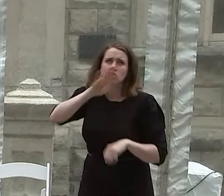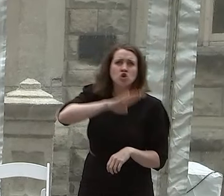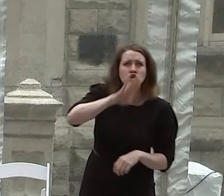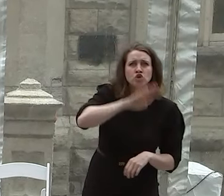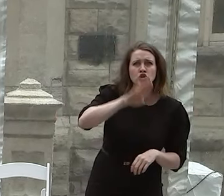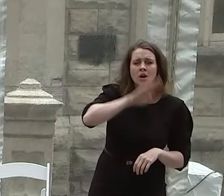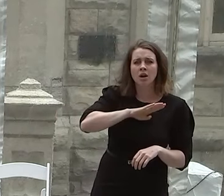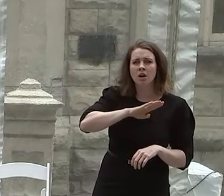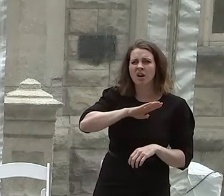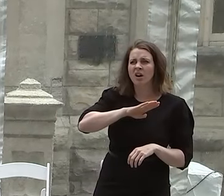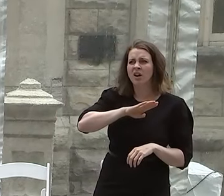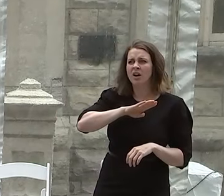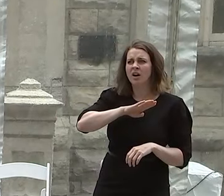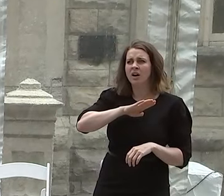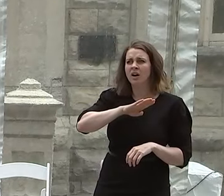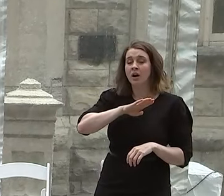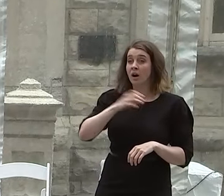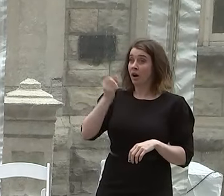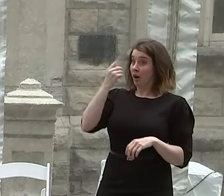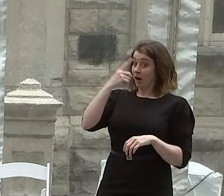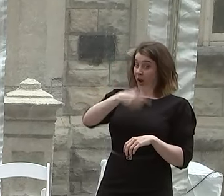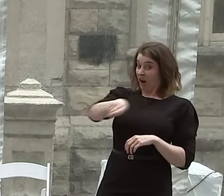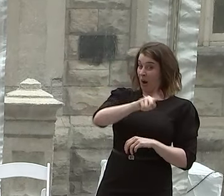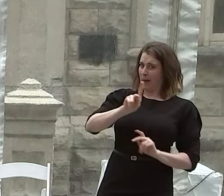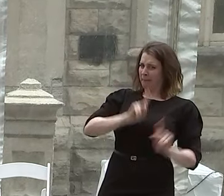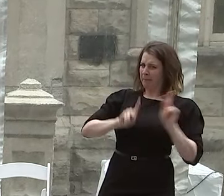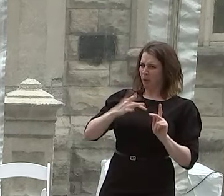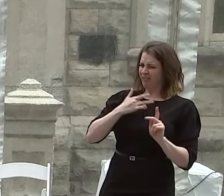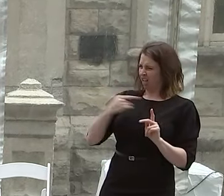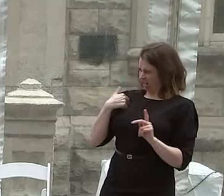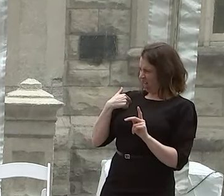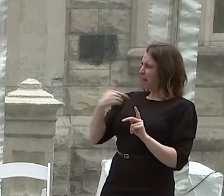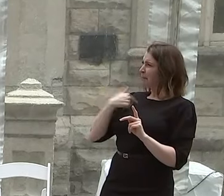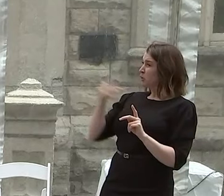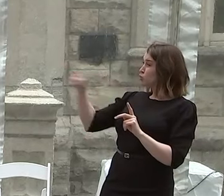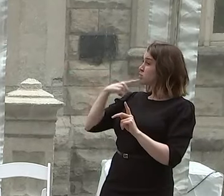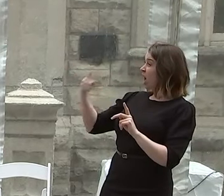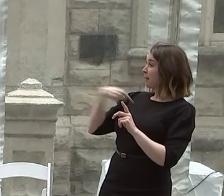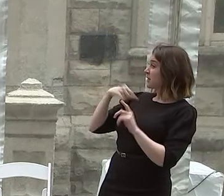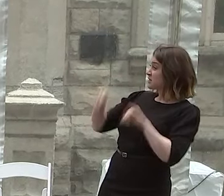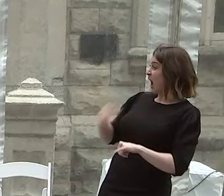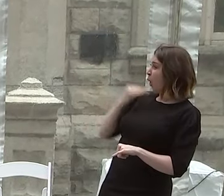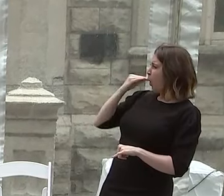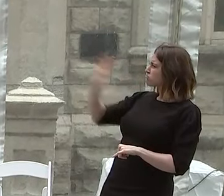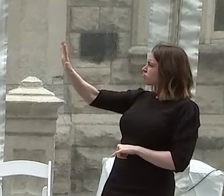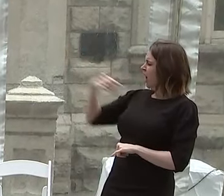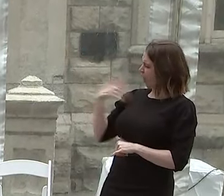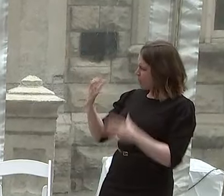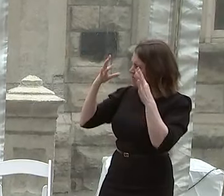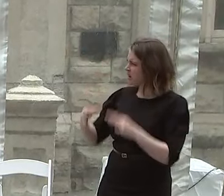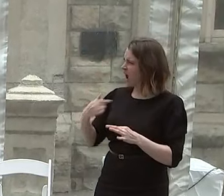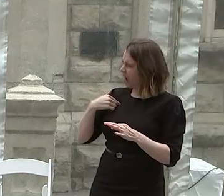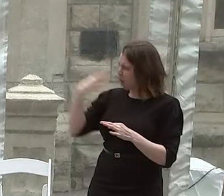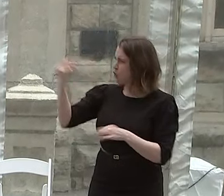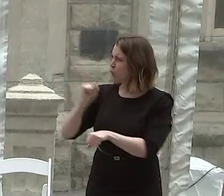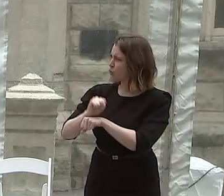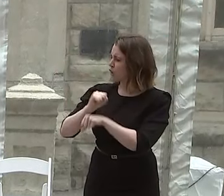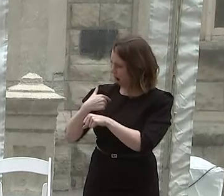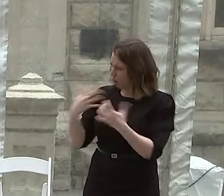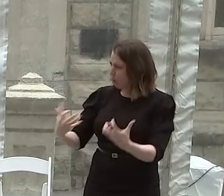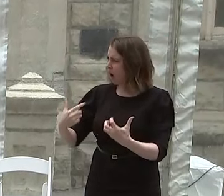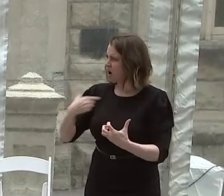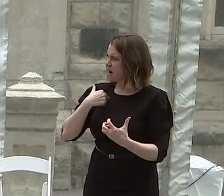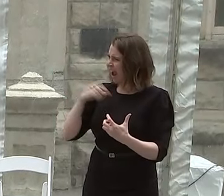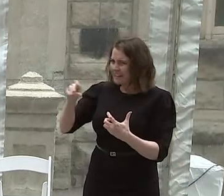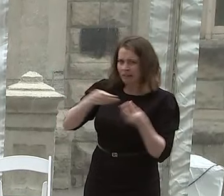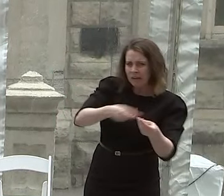us decide if we should go back. Are you not hearing that from some of your workers who are worried about their income and feeding their families? Where